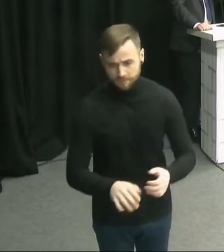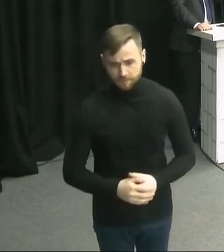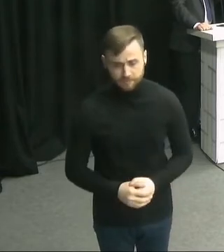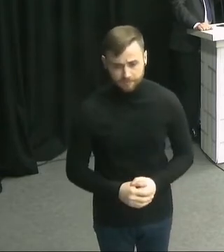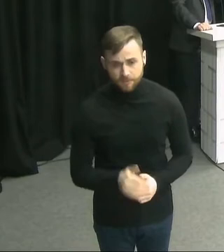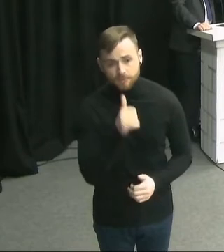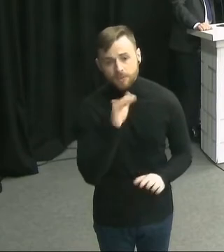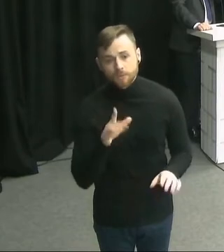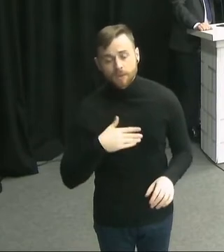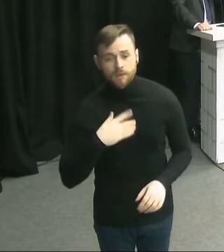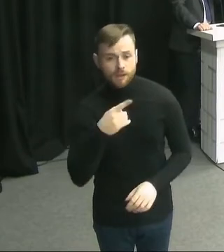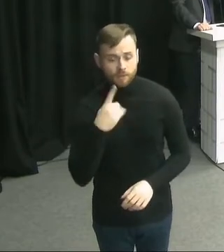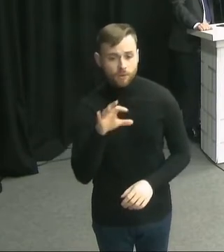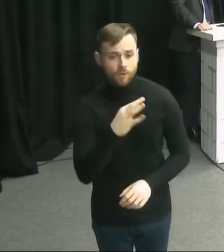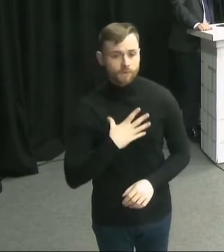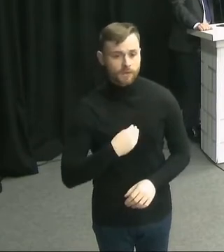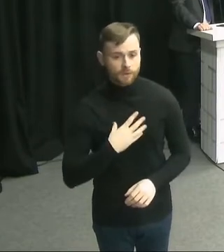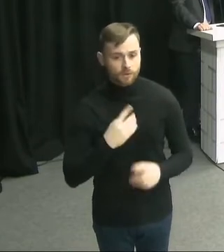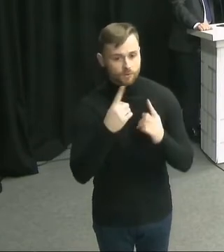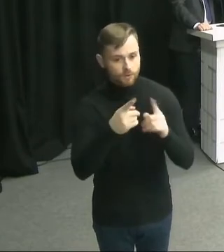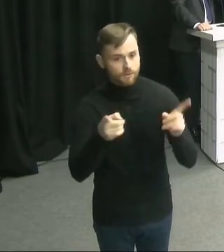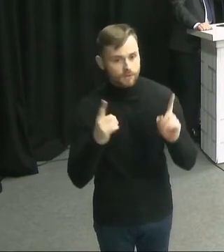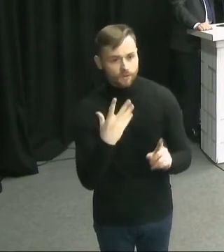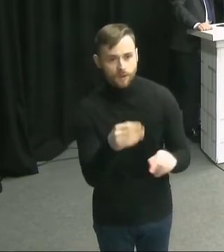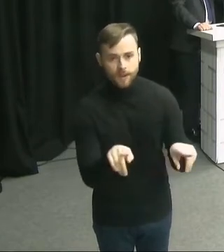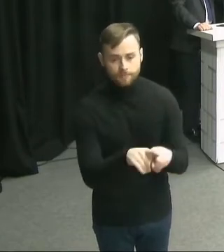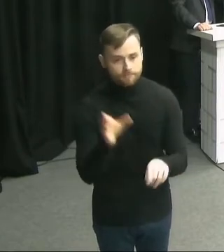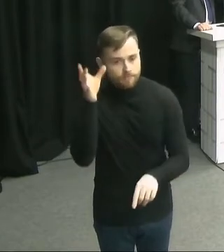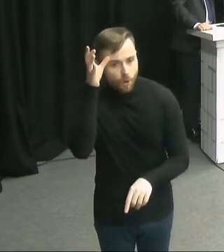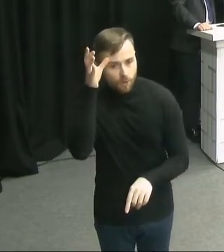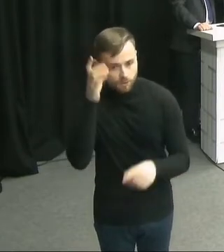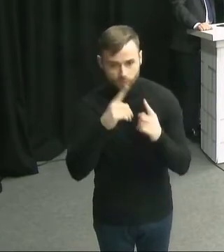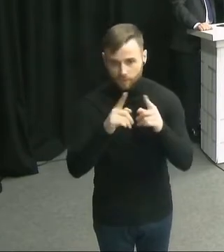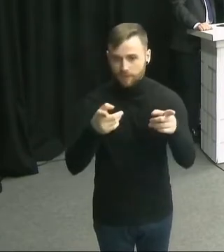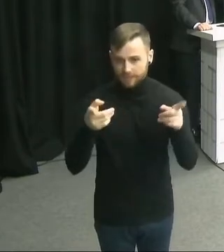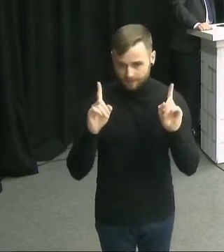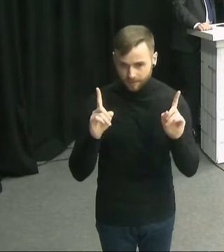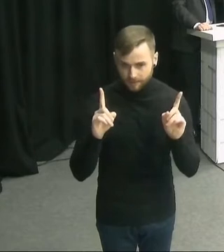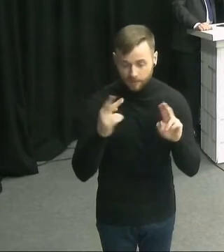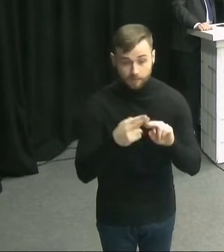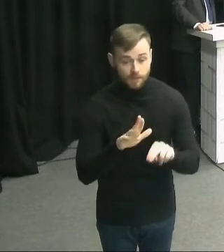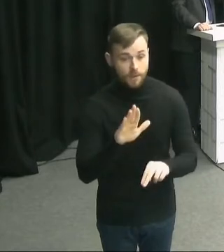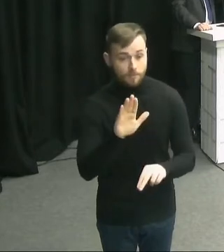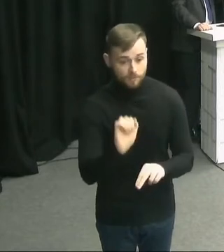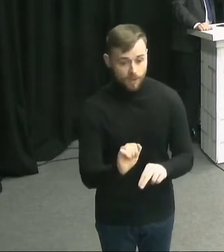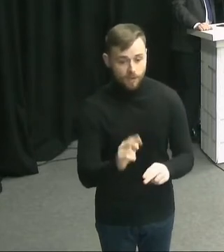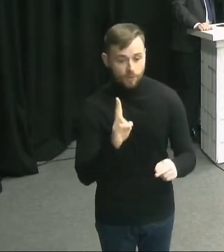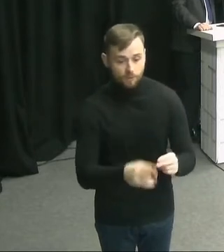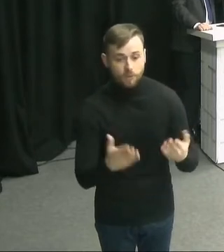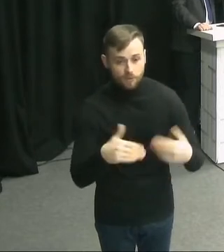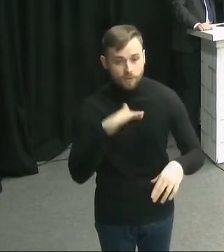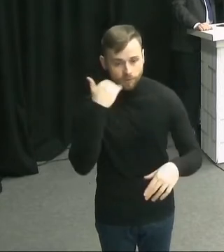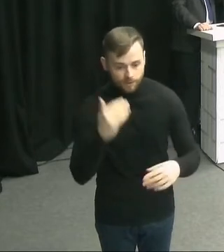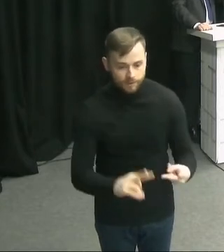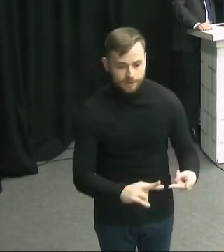is simple. If we talk about the Vilnius University as an institution, scientific institution, of course,